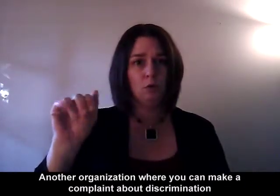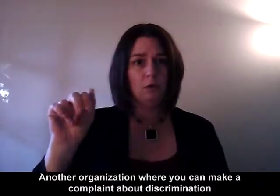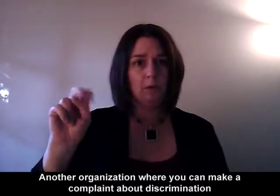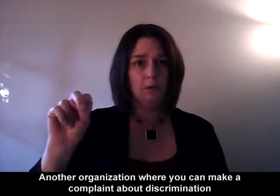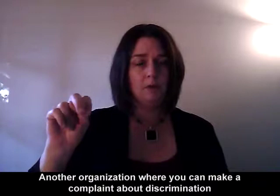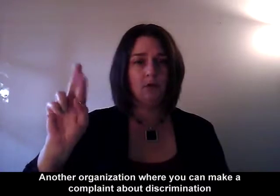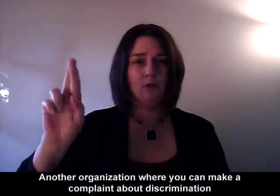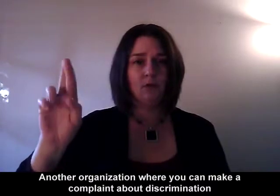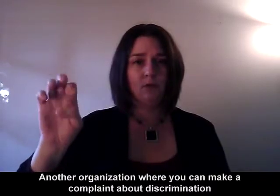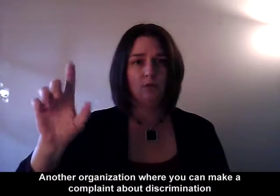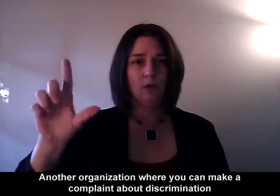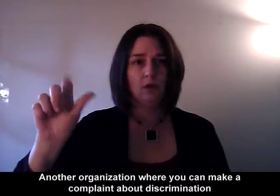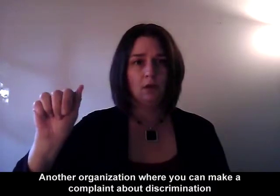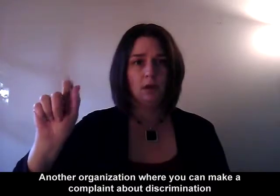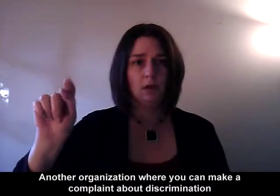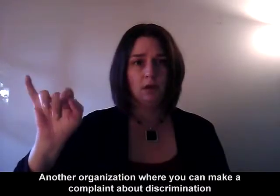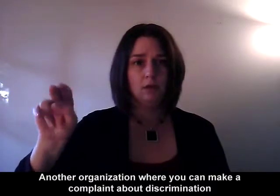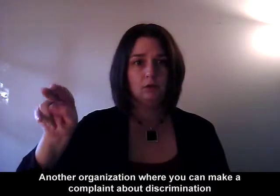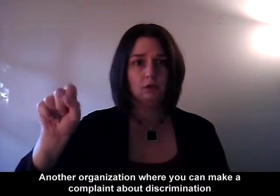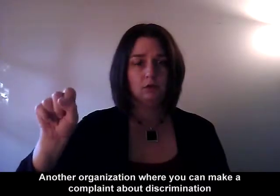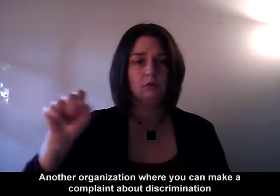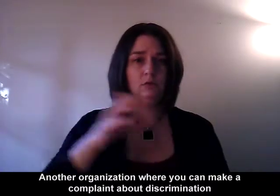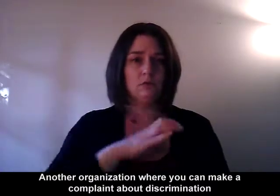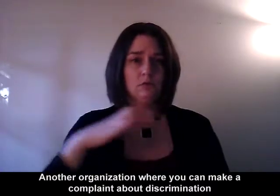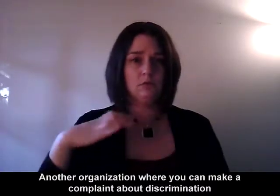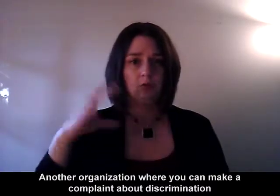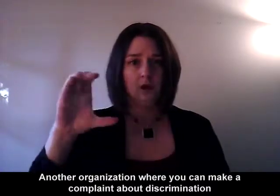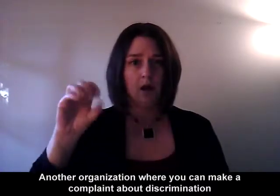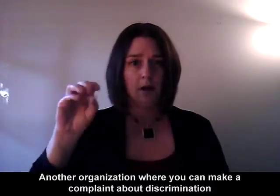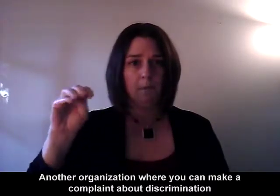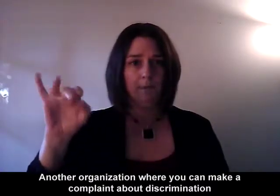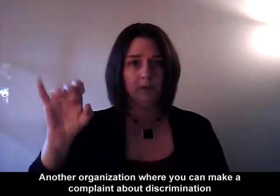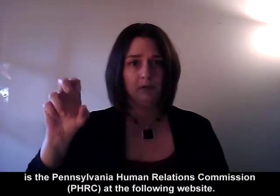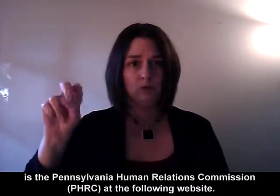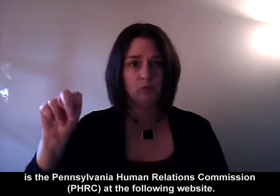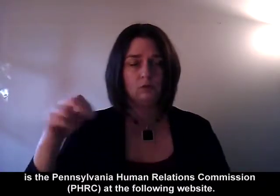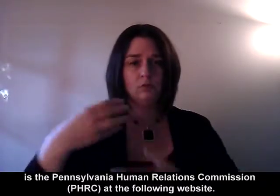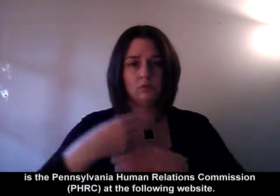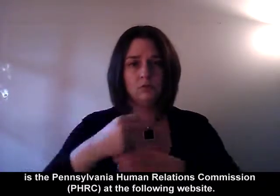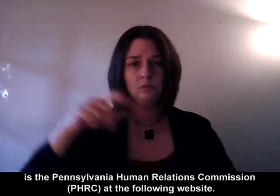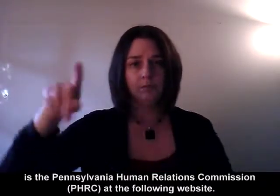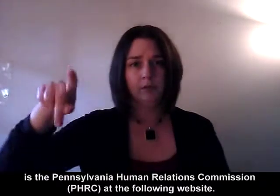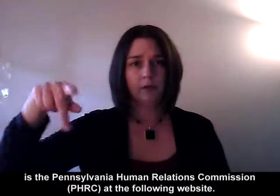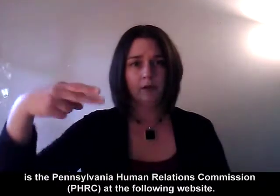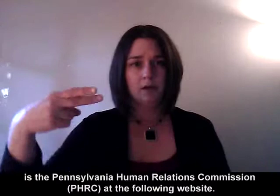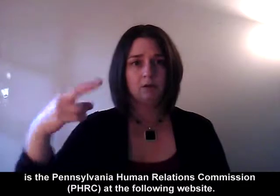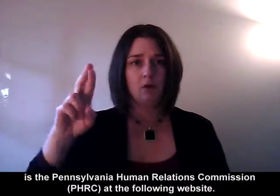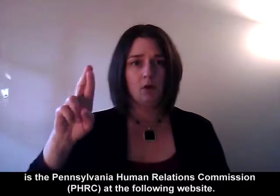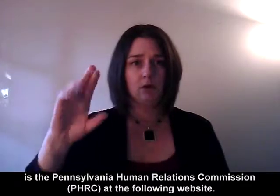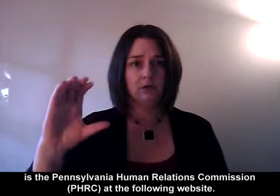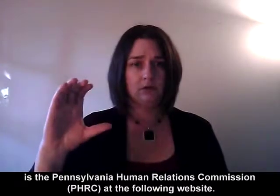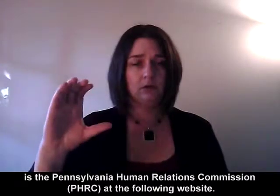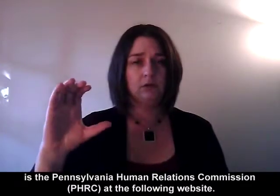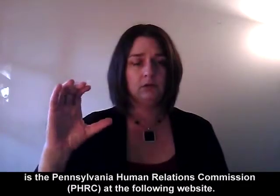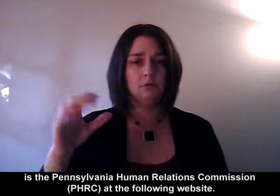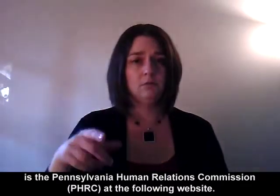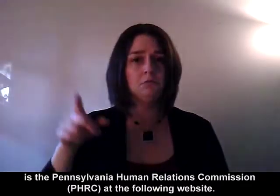Another organization where you can make a complaint about discrimination is the Pennsylvania Human Relations Commission,